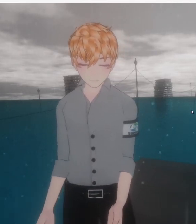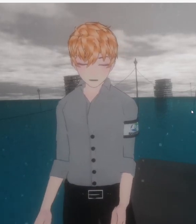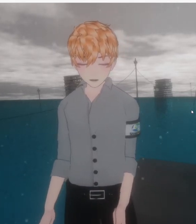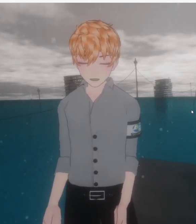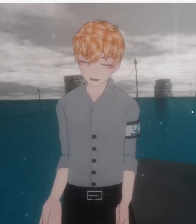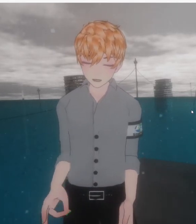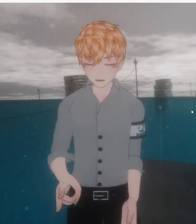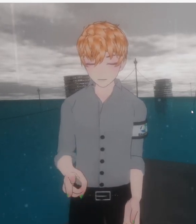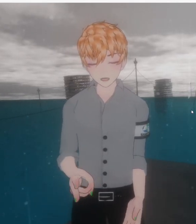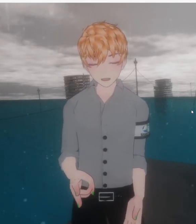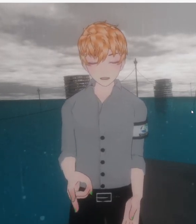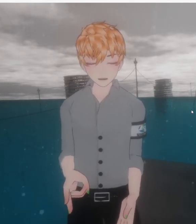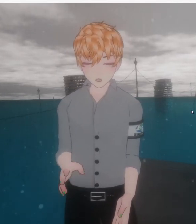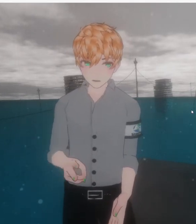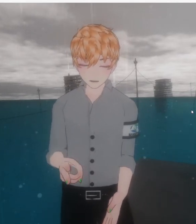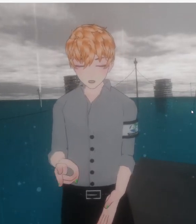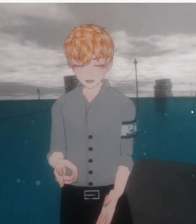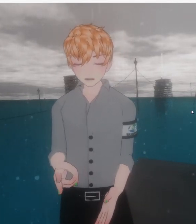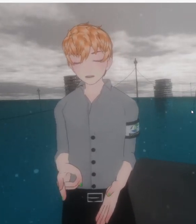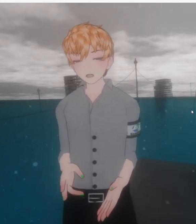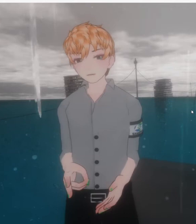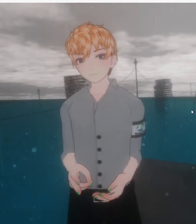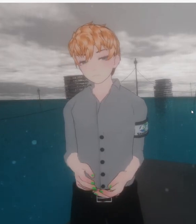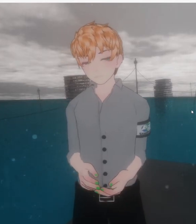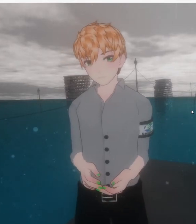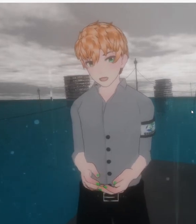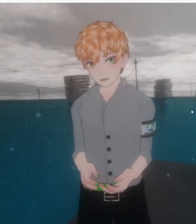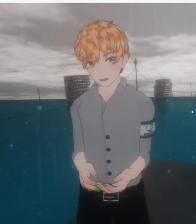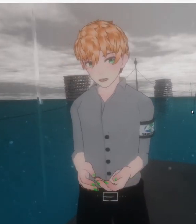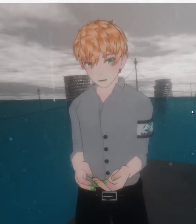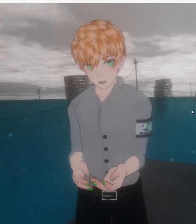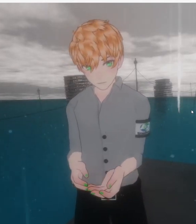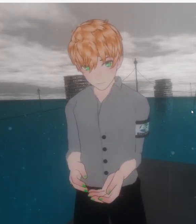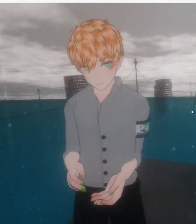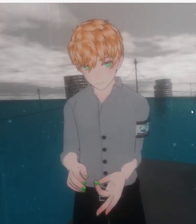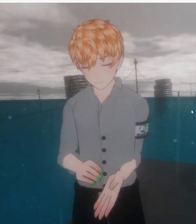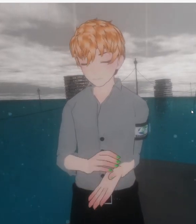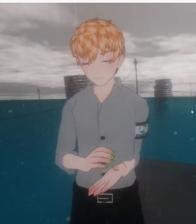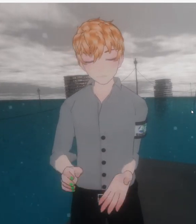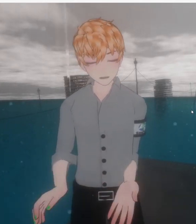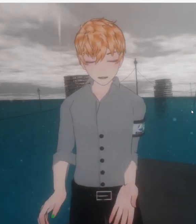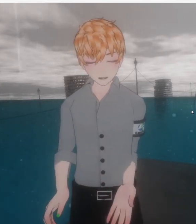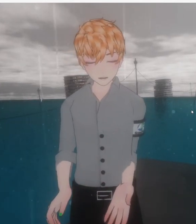weeks. No, I'd say two weeks or so. But it's